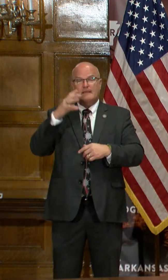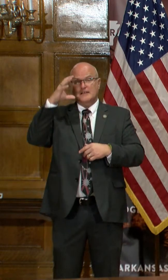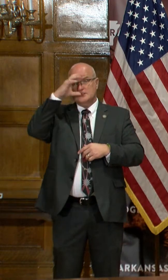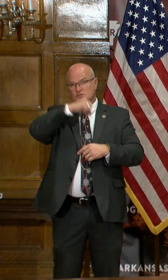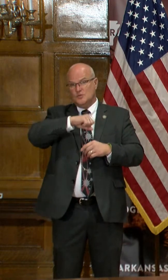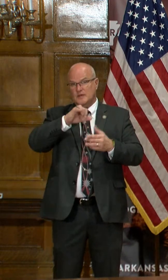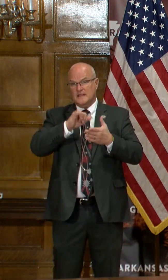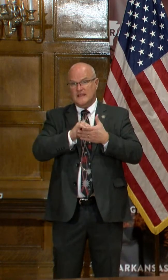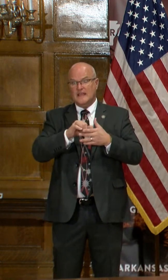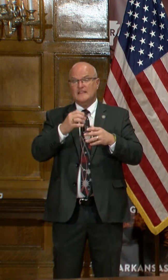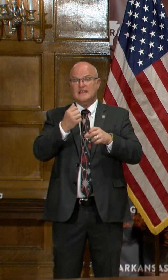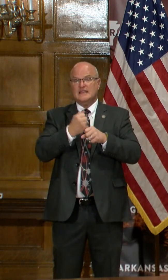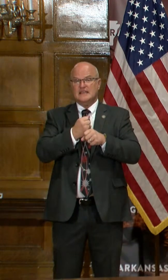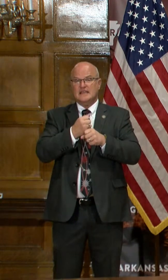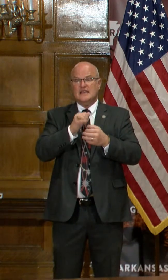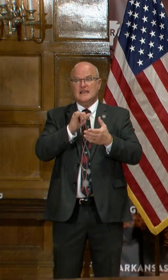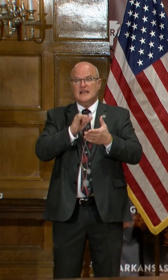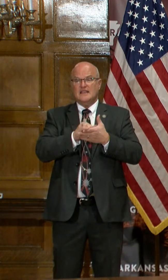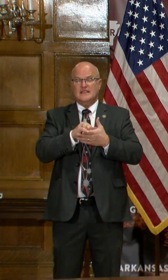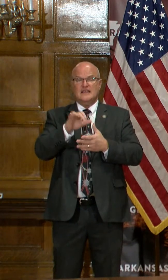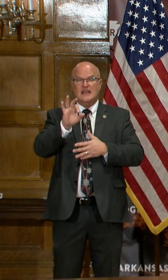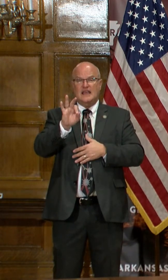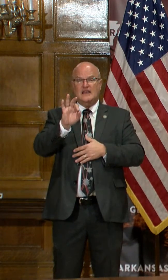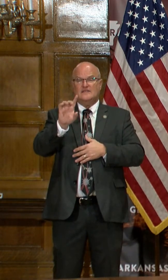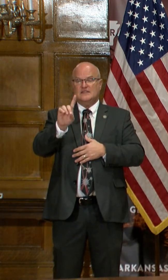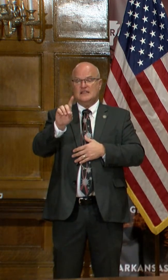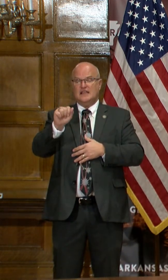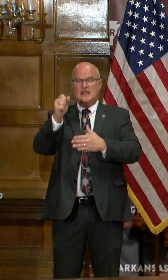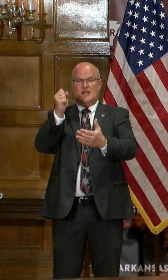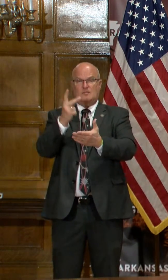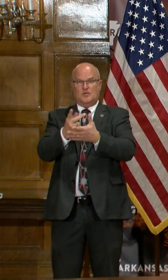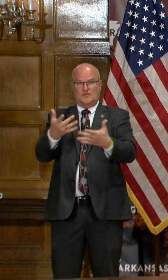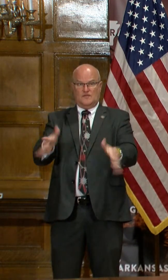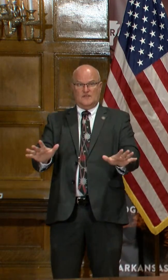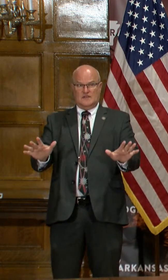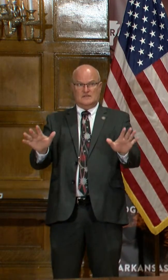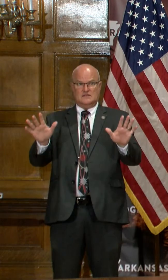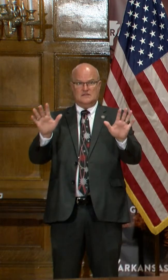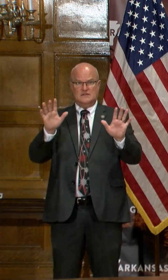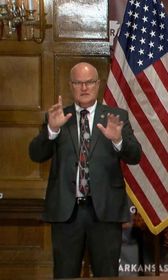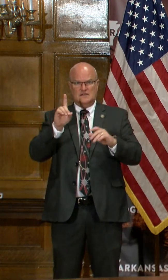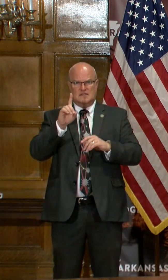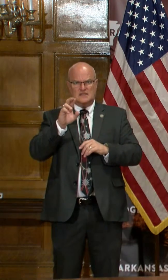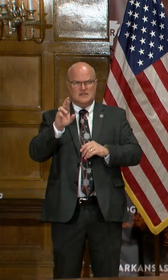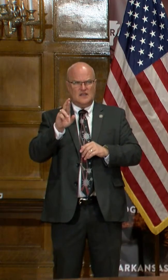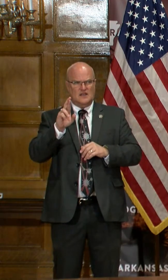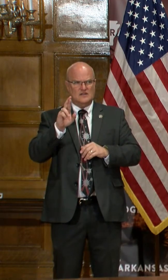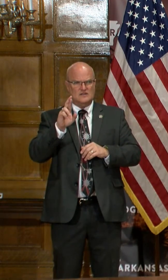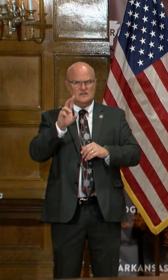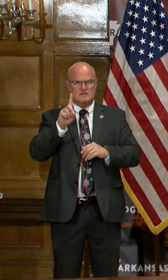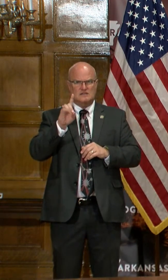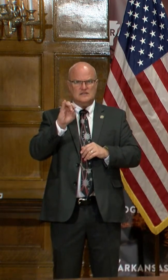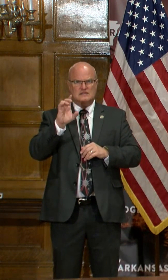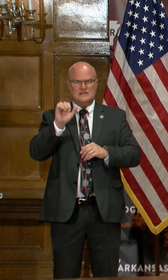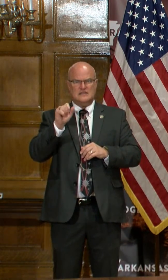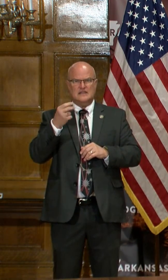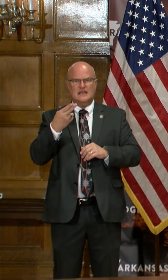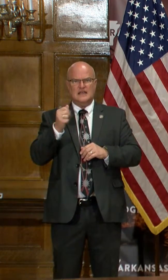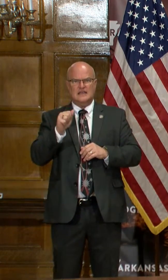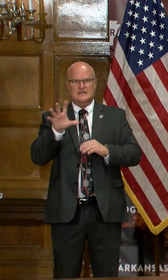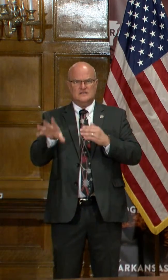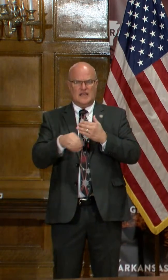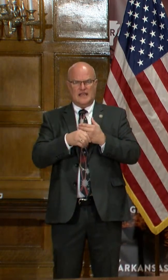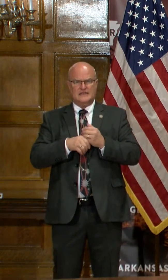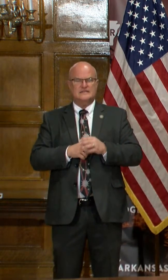that they do get the FDA approval. Dr. Dillahay, did you have anything to add to that?